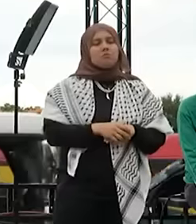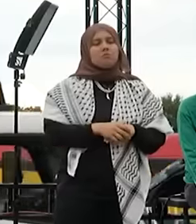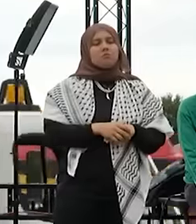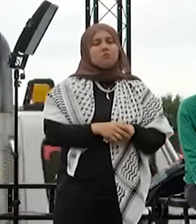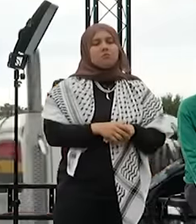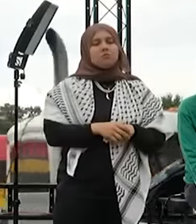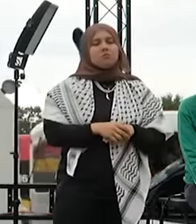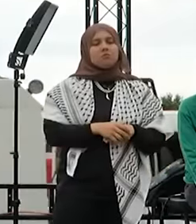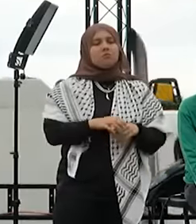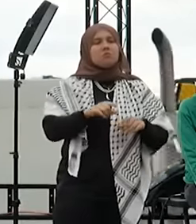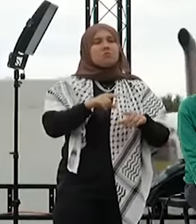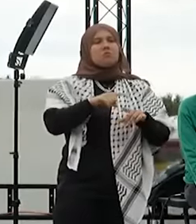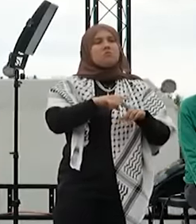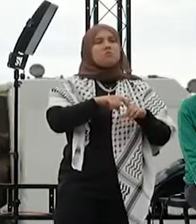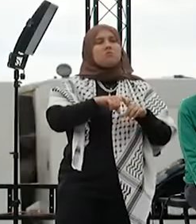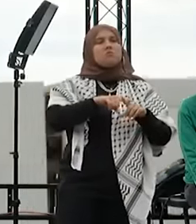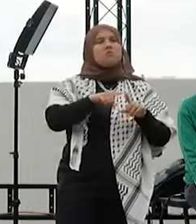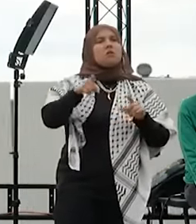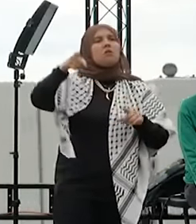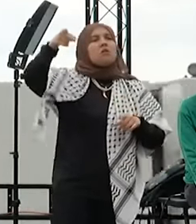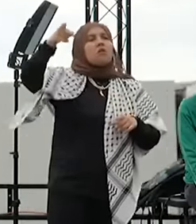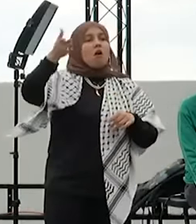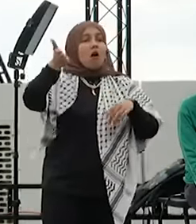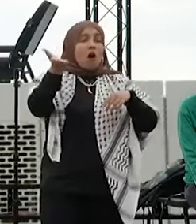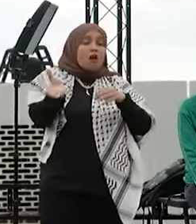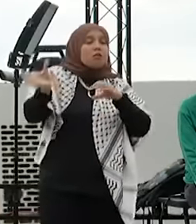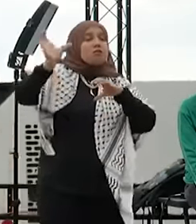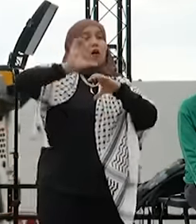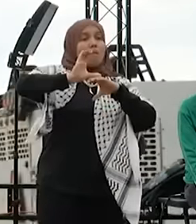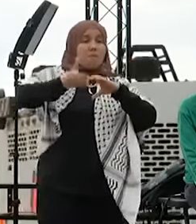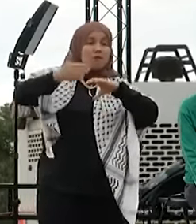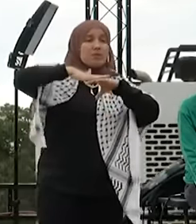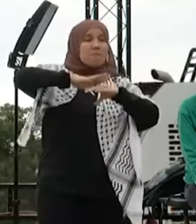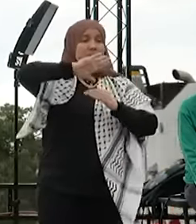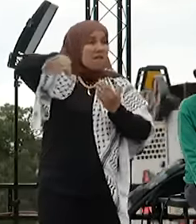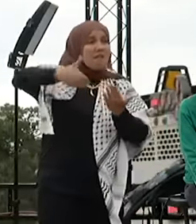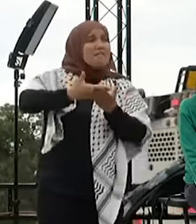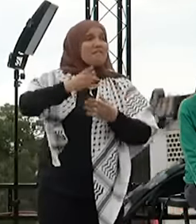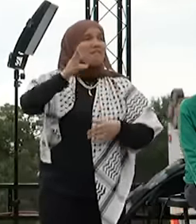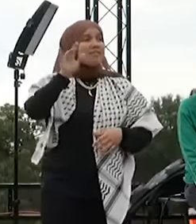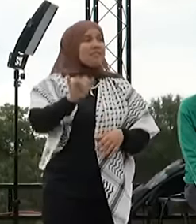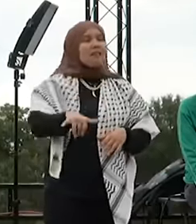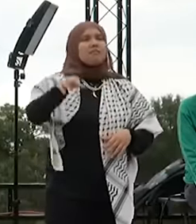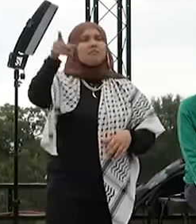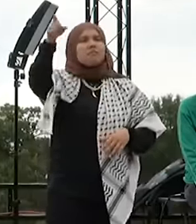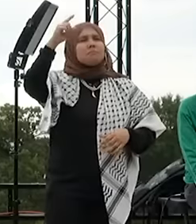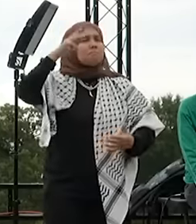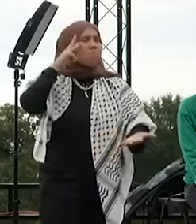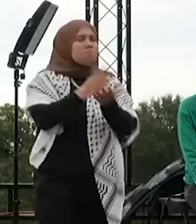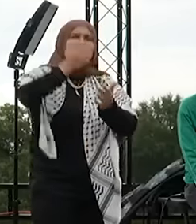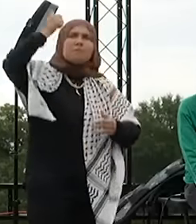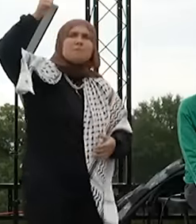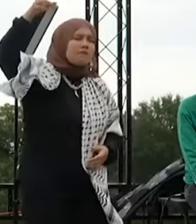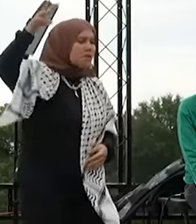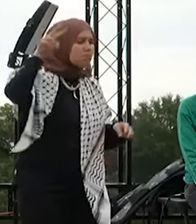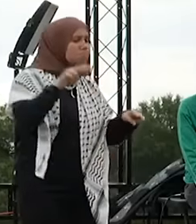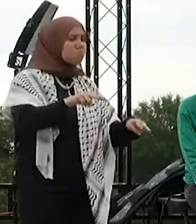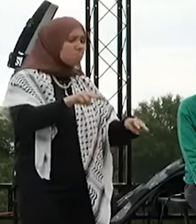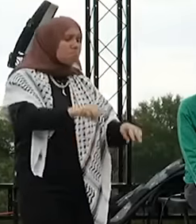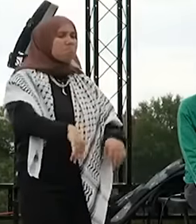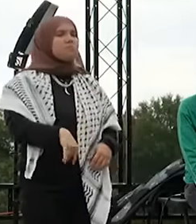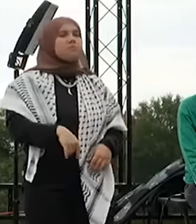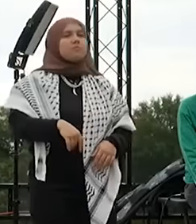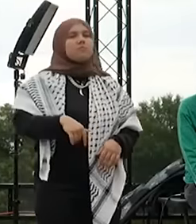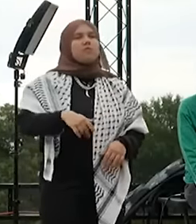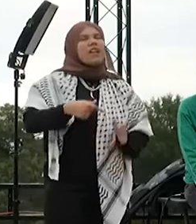was Allah, was God Himself witnessing everything, and He introduces to us a name, and